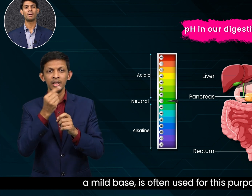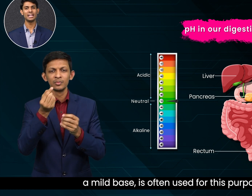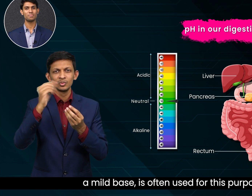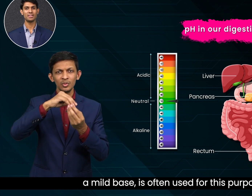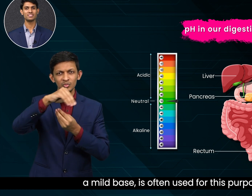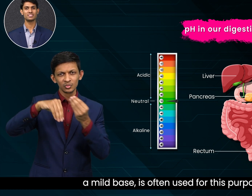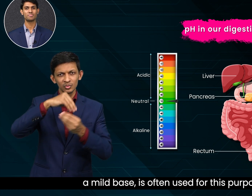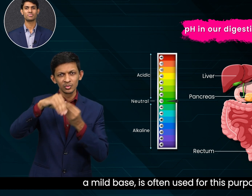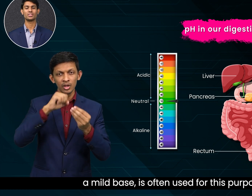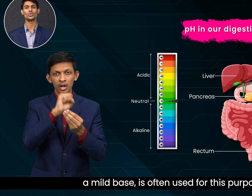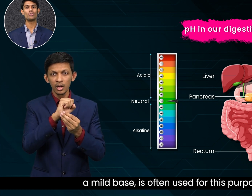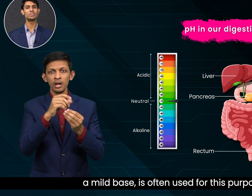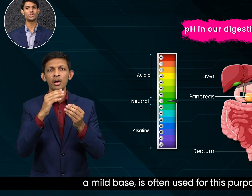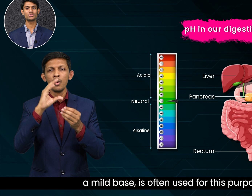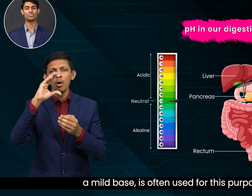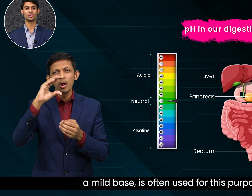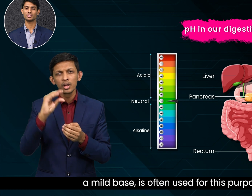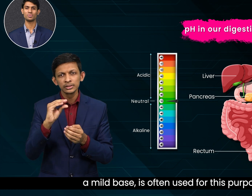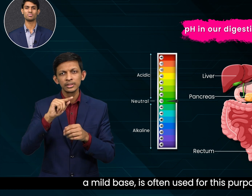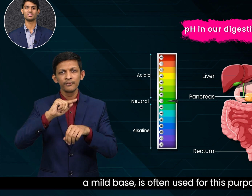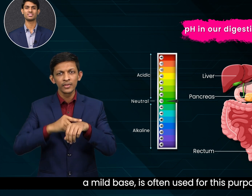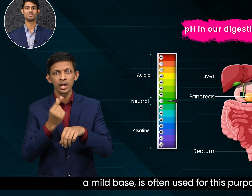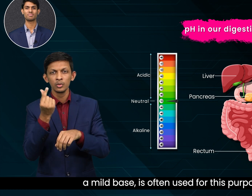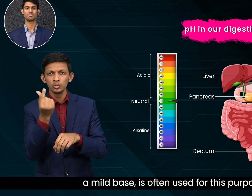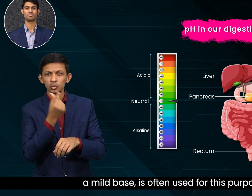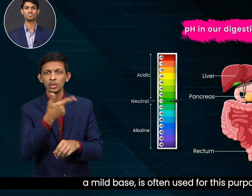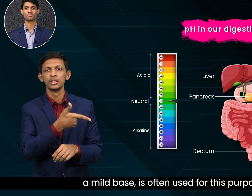a mild base, is often used for this purpose.